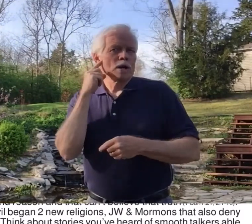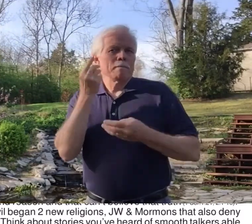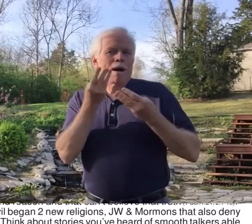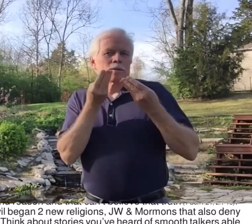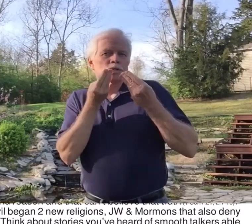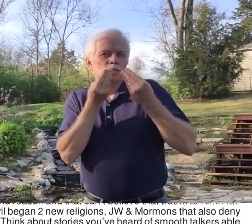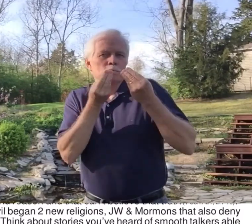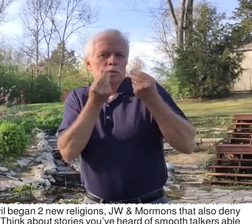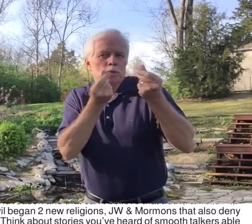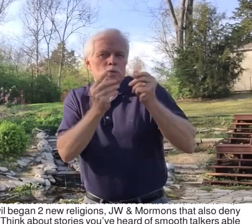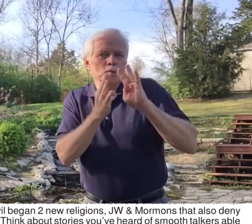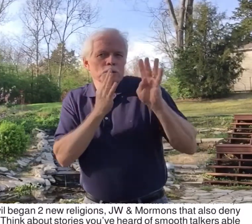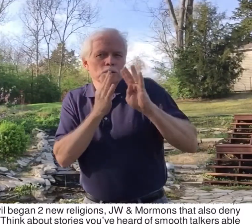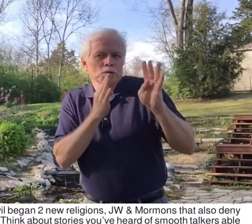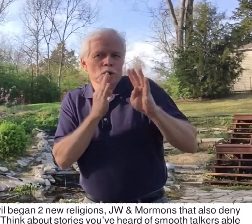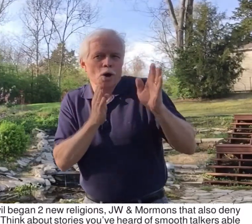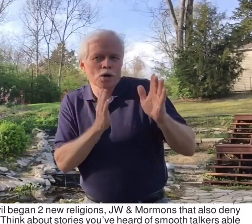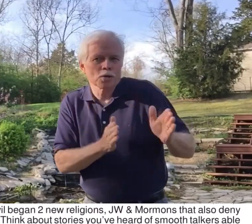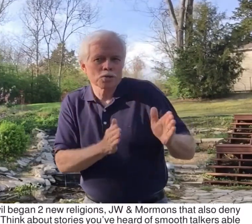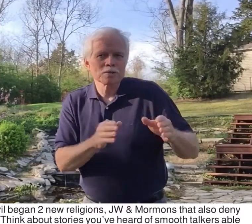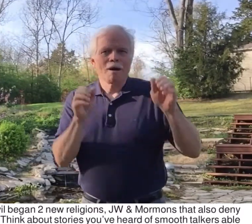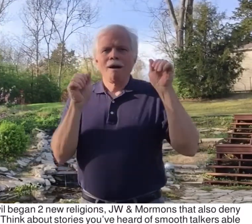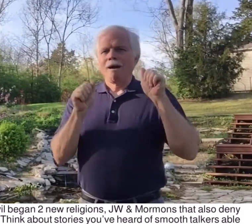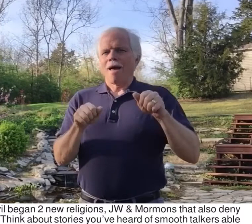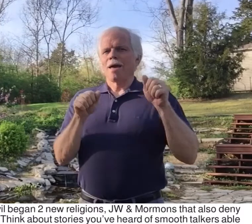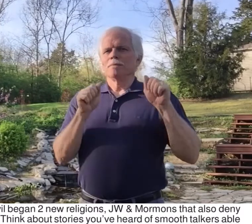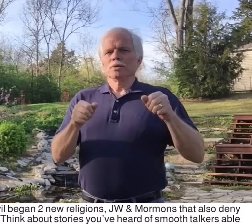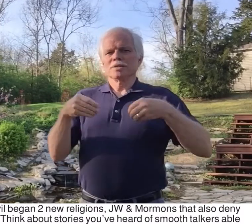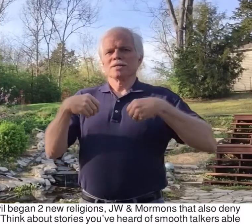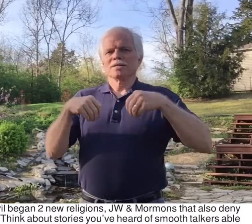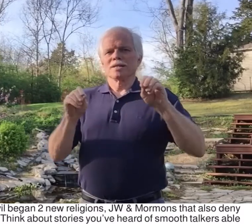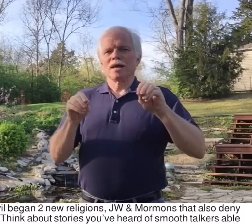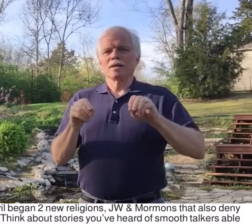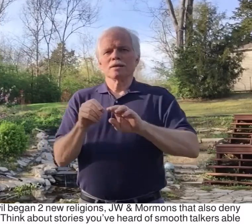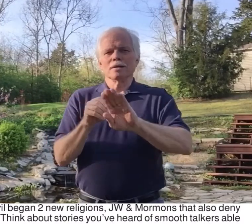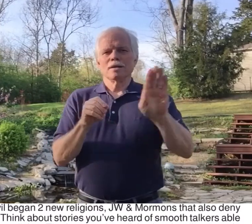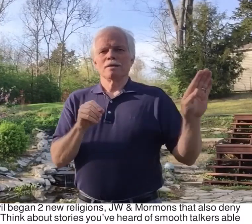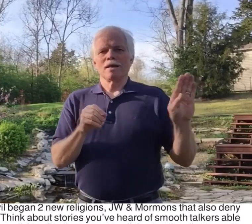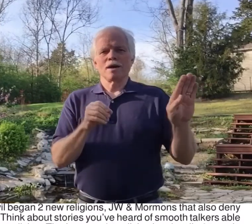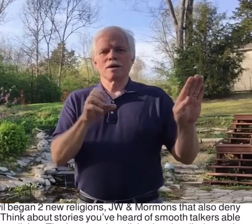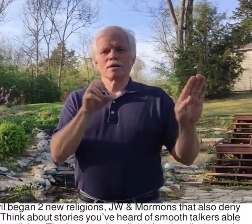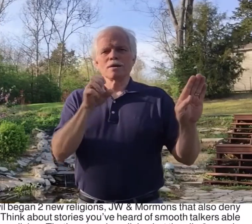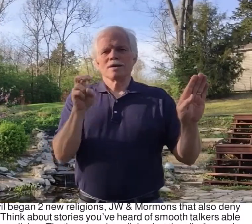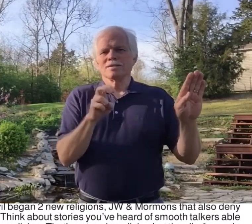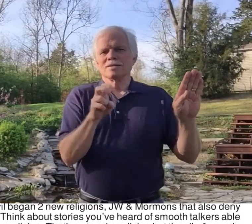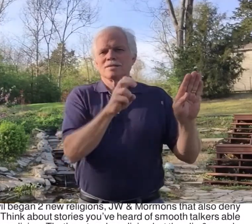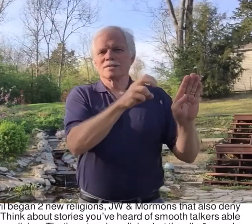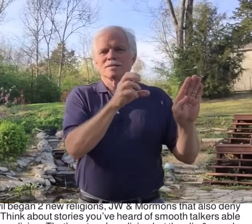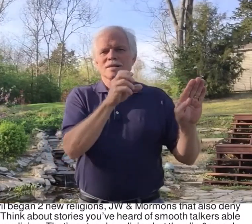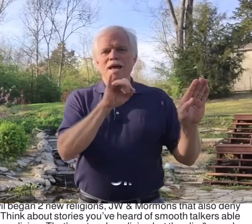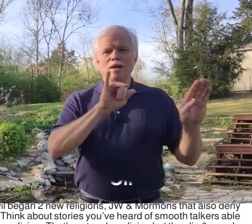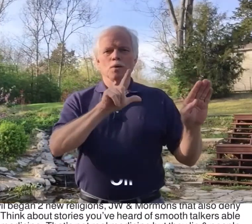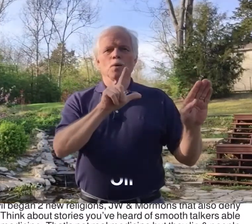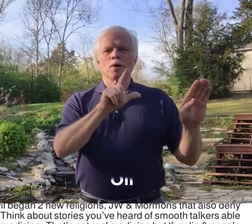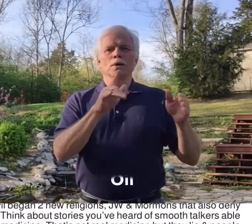about smooth talkers able to sell their snake oil